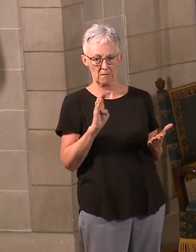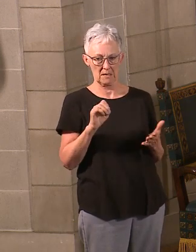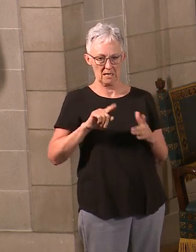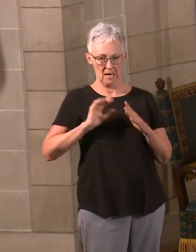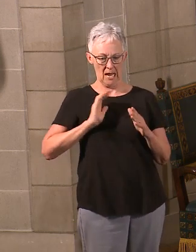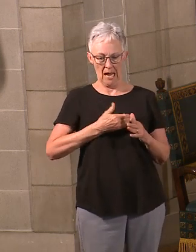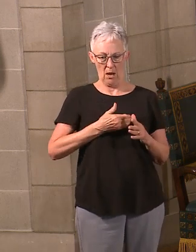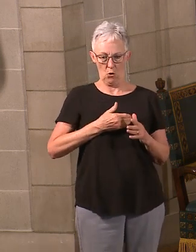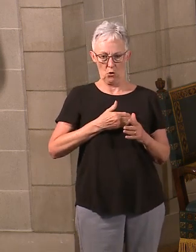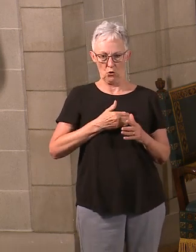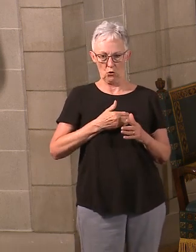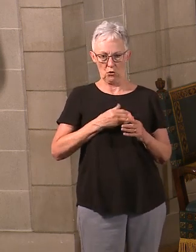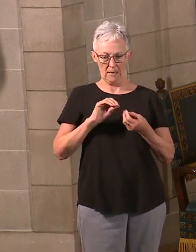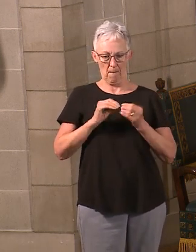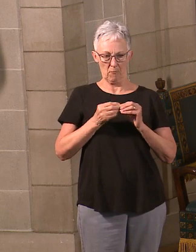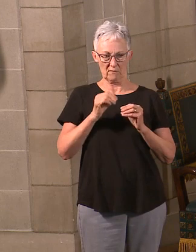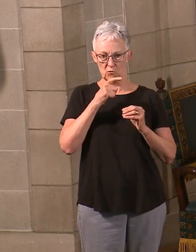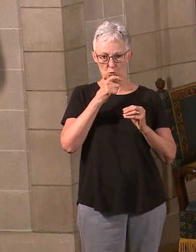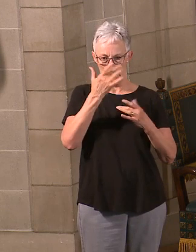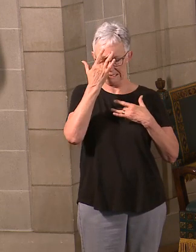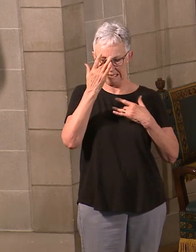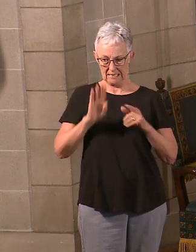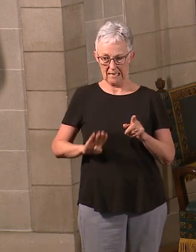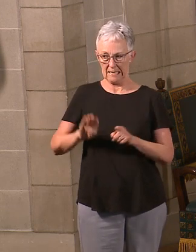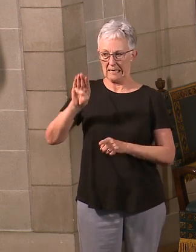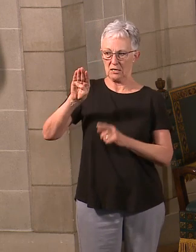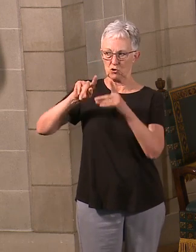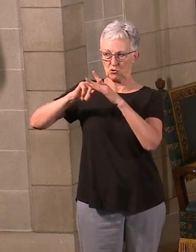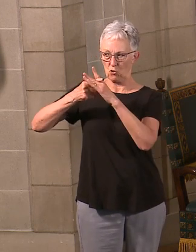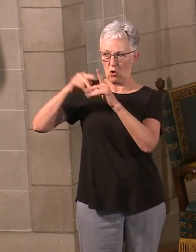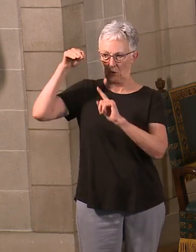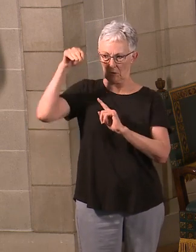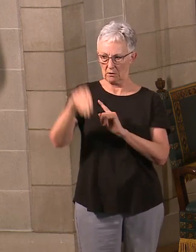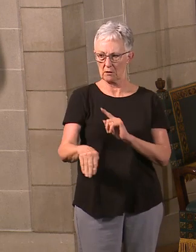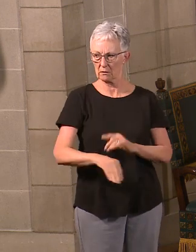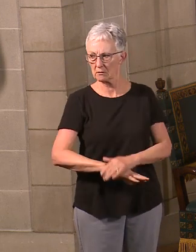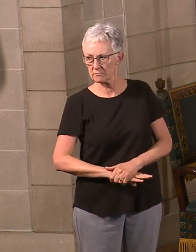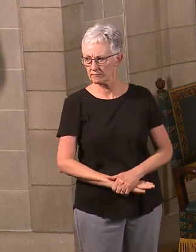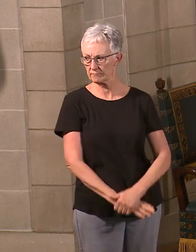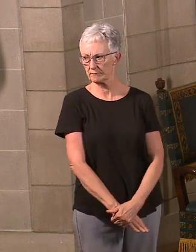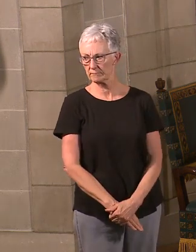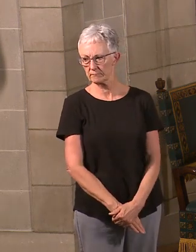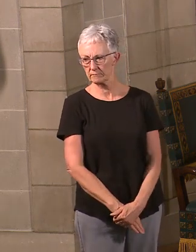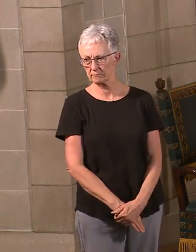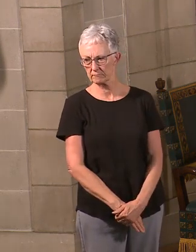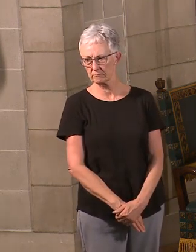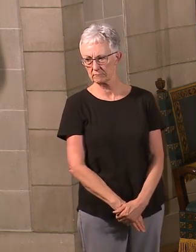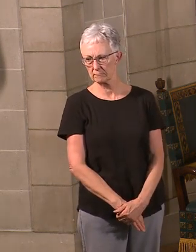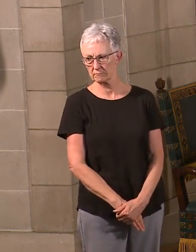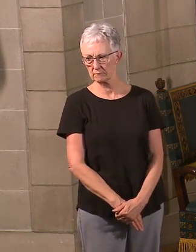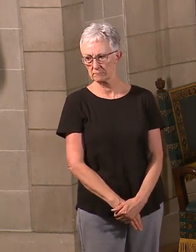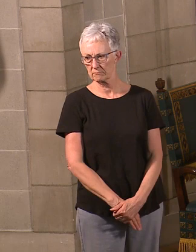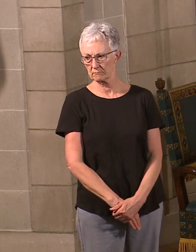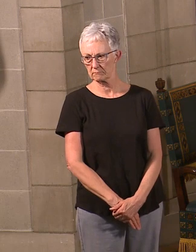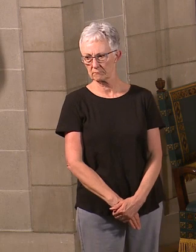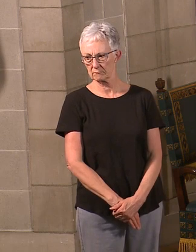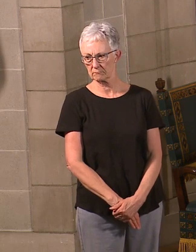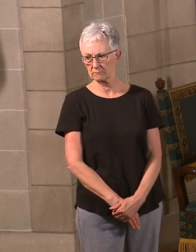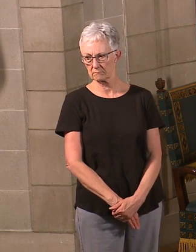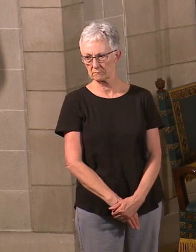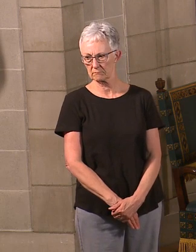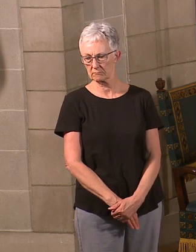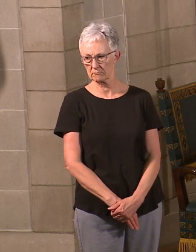this, through this emergency. Yeah. I was just saying, I'm kind of naive in how much, or how